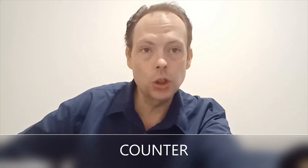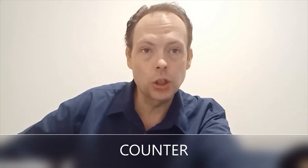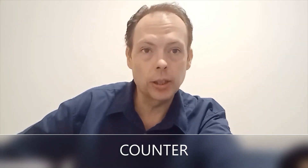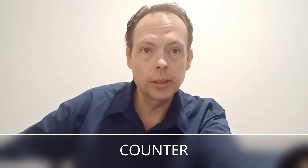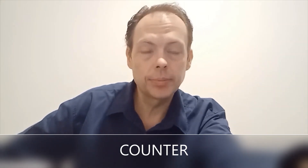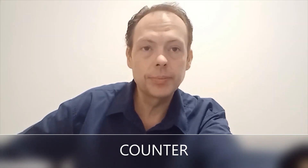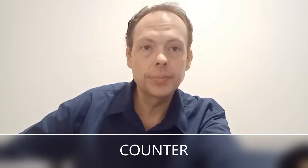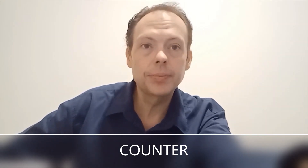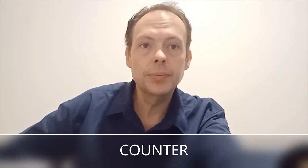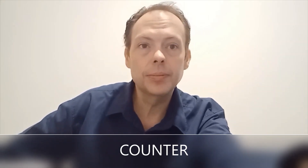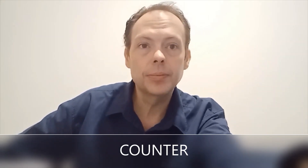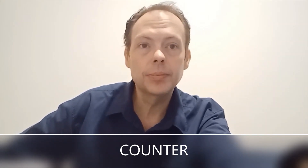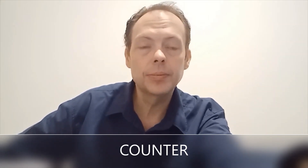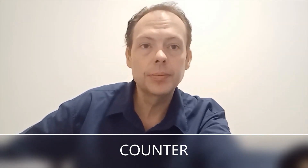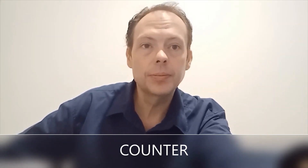Counter.